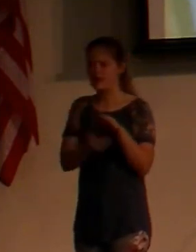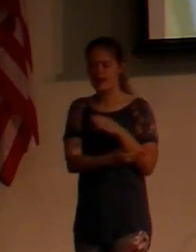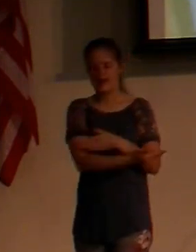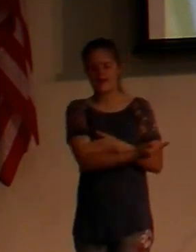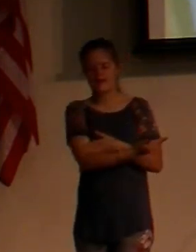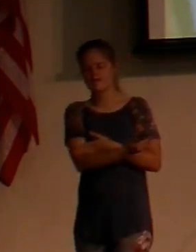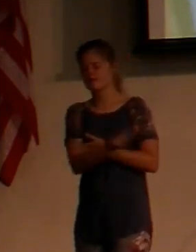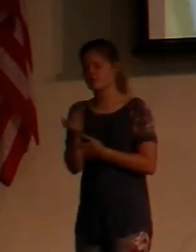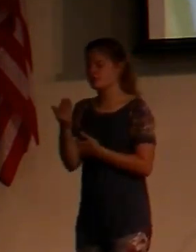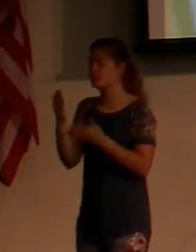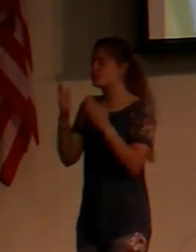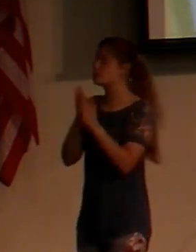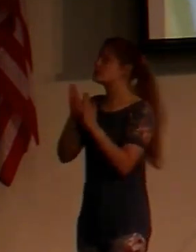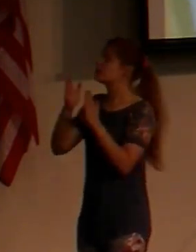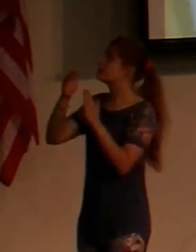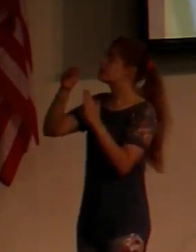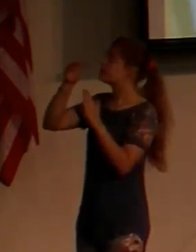me bread.